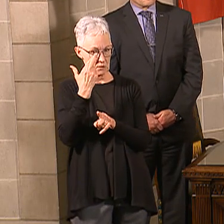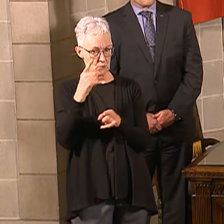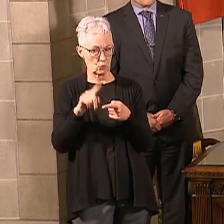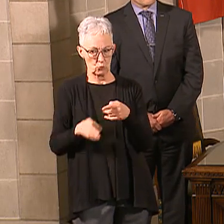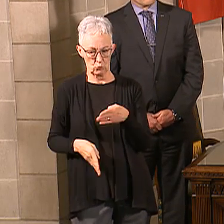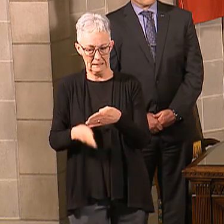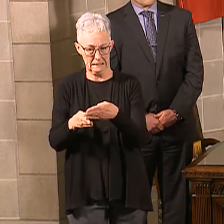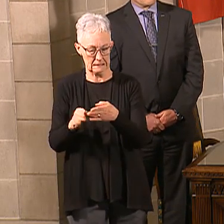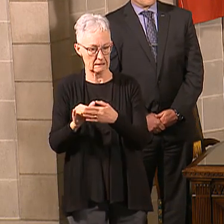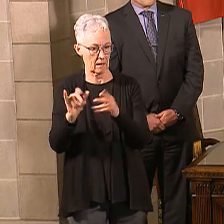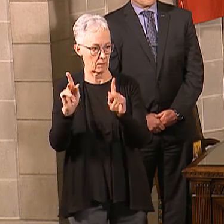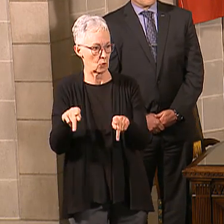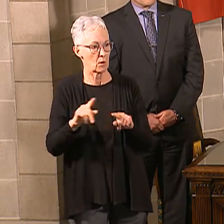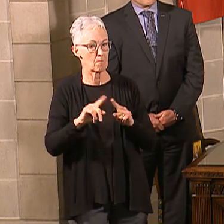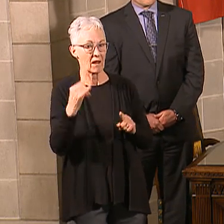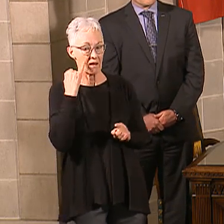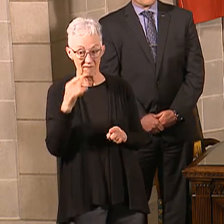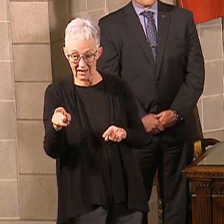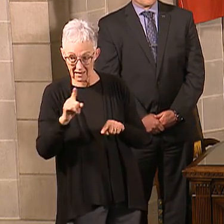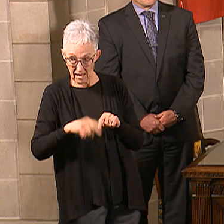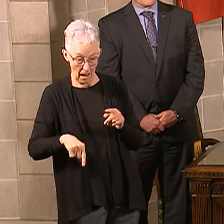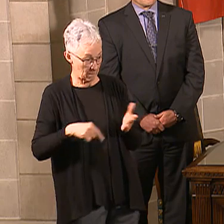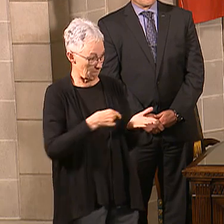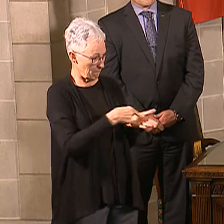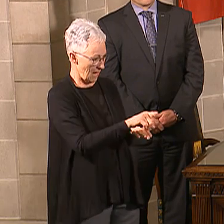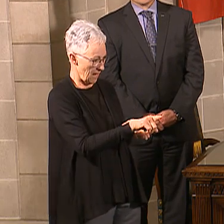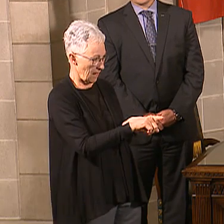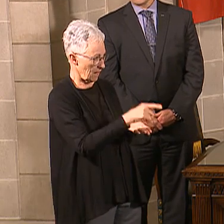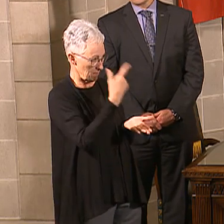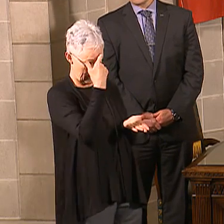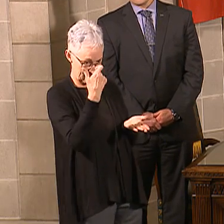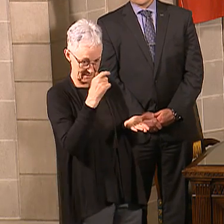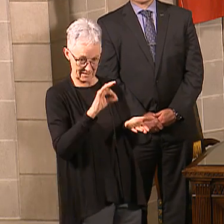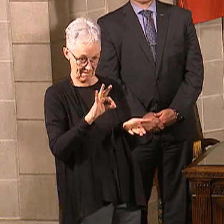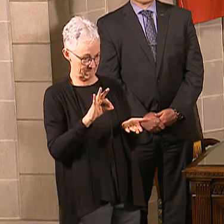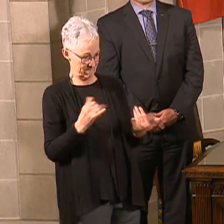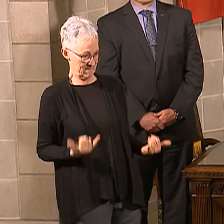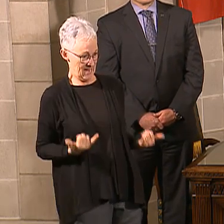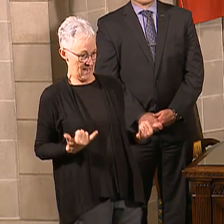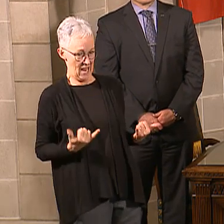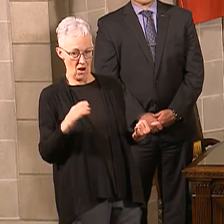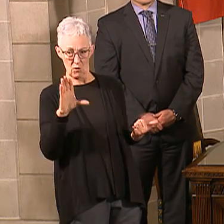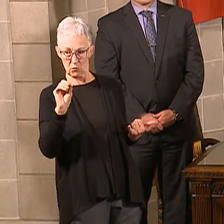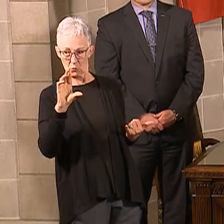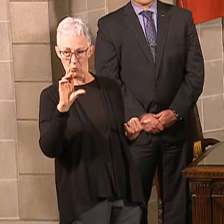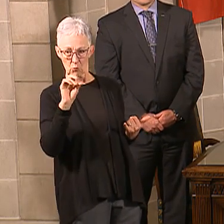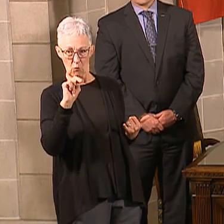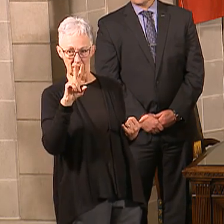but come on, it's a public emergency. Please remember we're in a public emergency. We can't be throwing people out on the street.